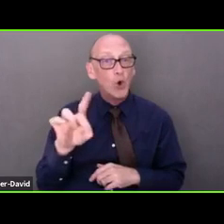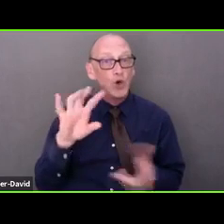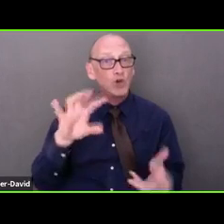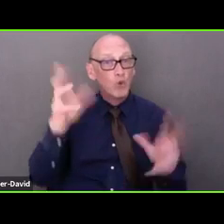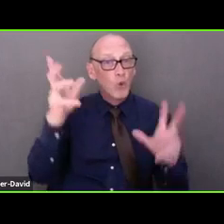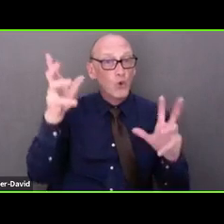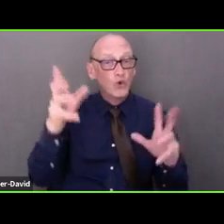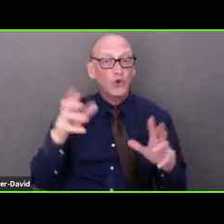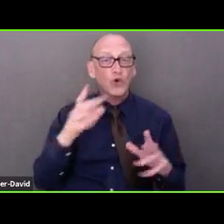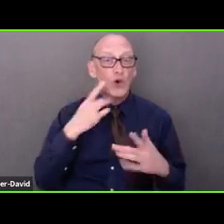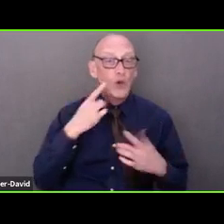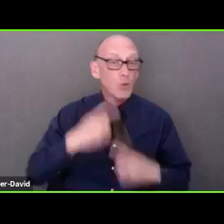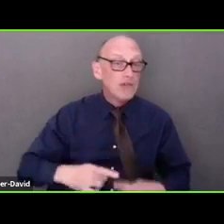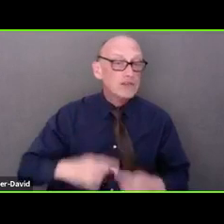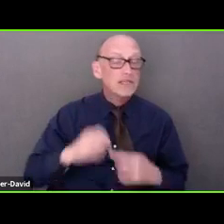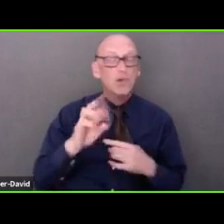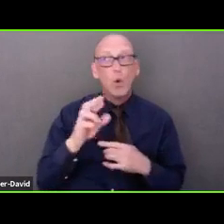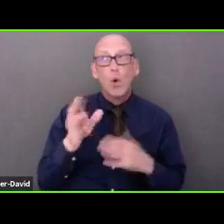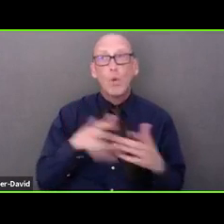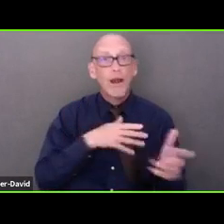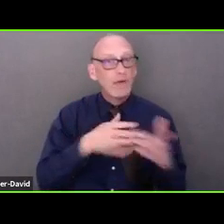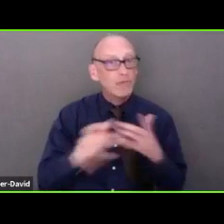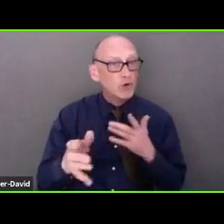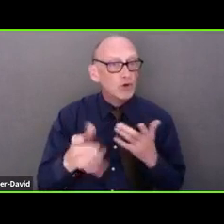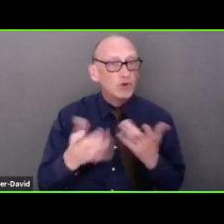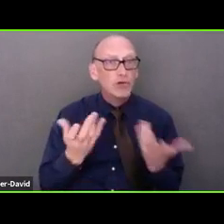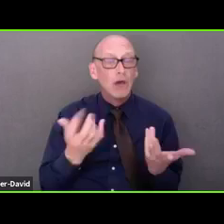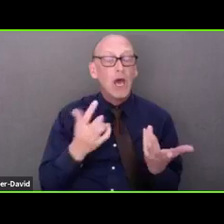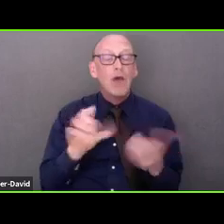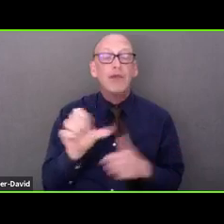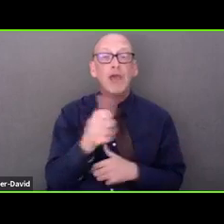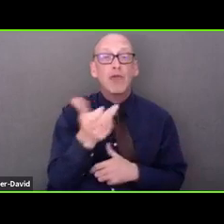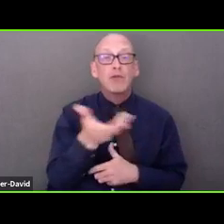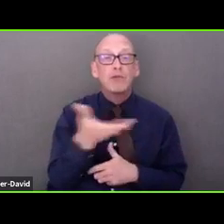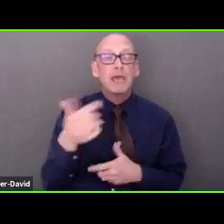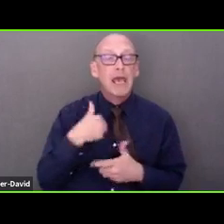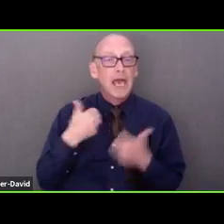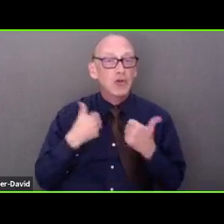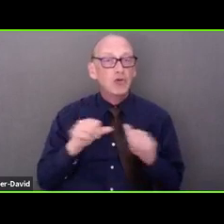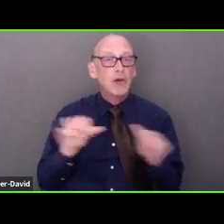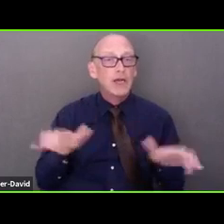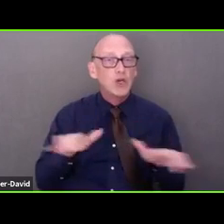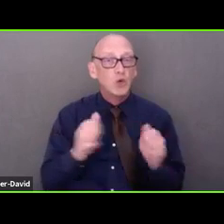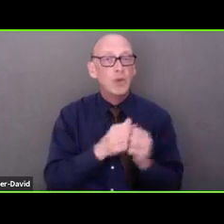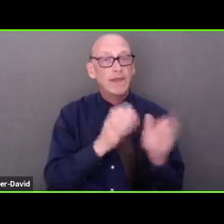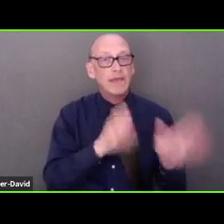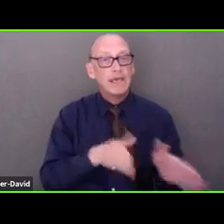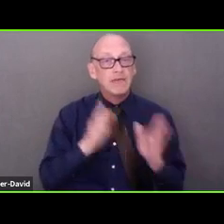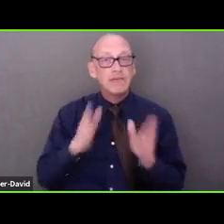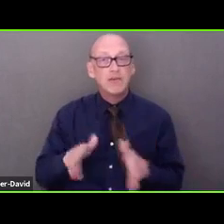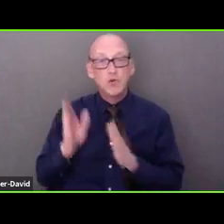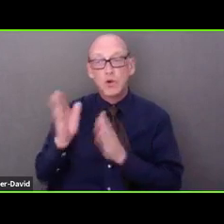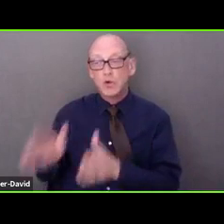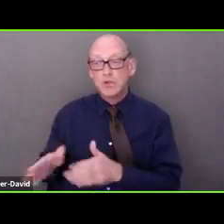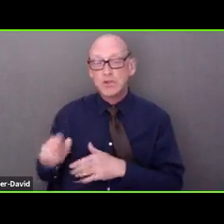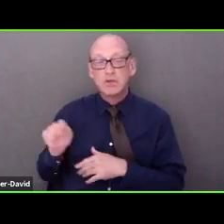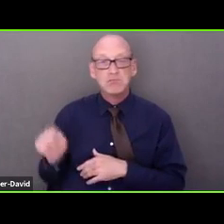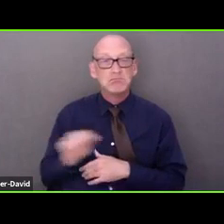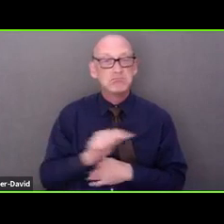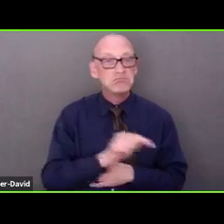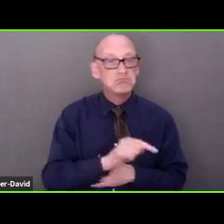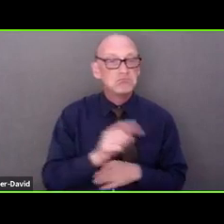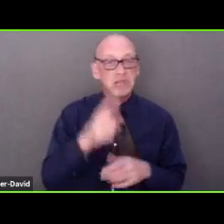have you. The other thing that I try to do with the individuals that are having these kind of traumatic